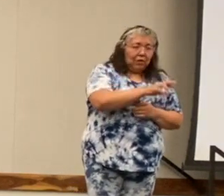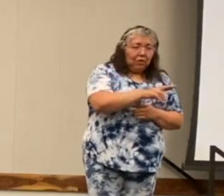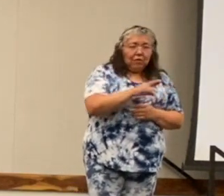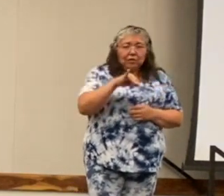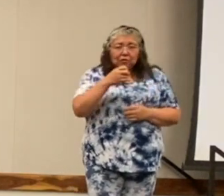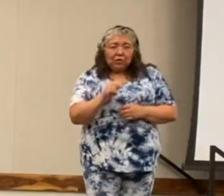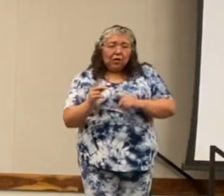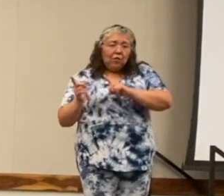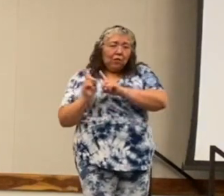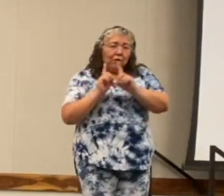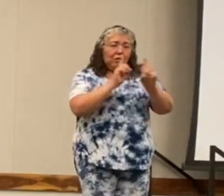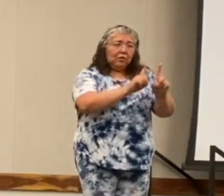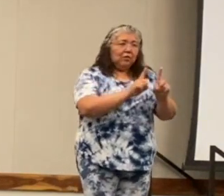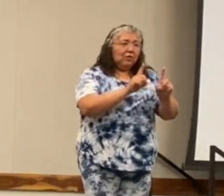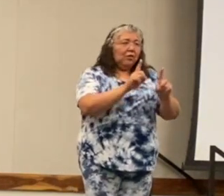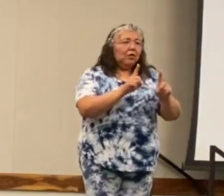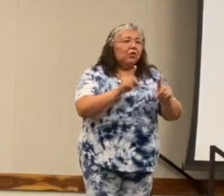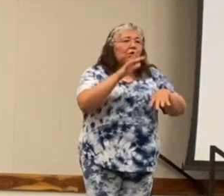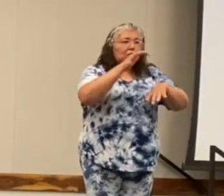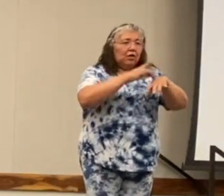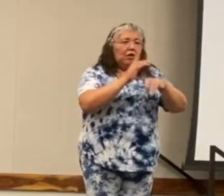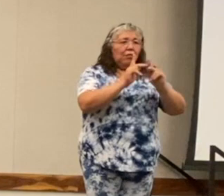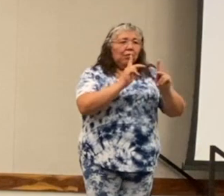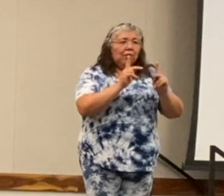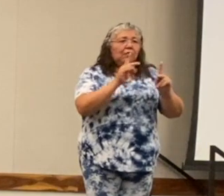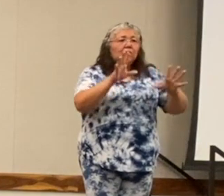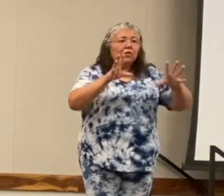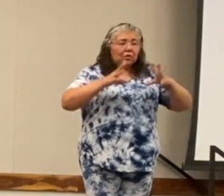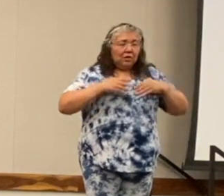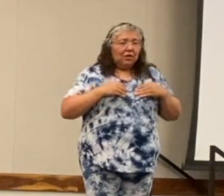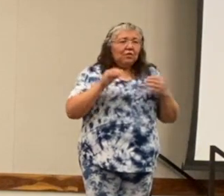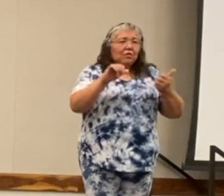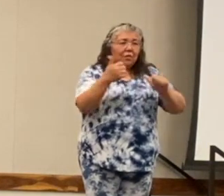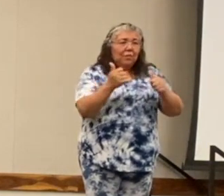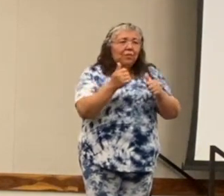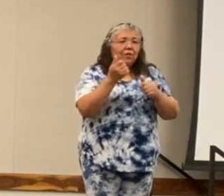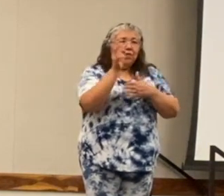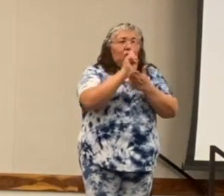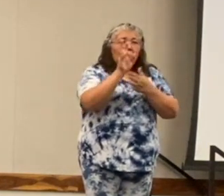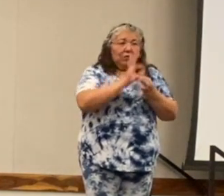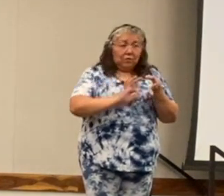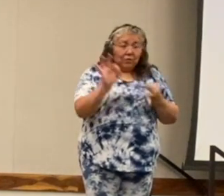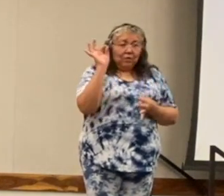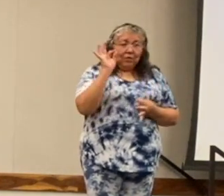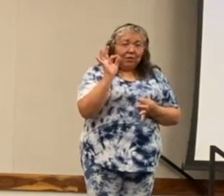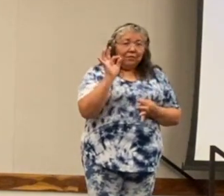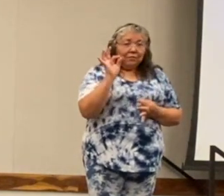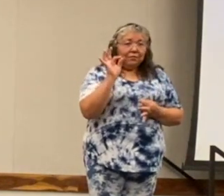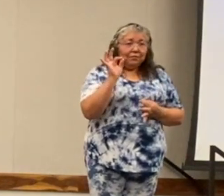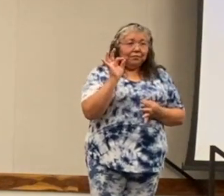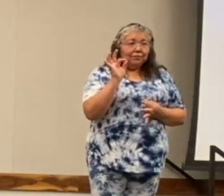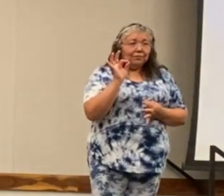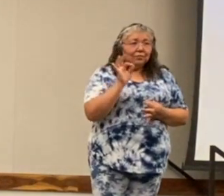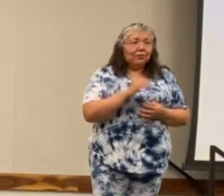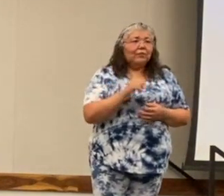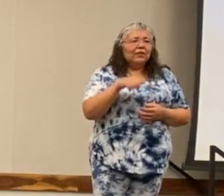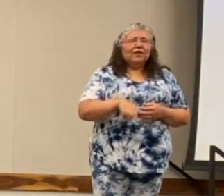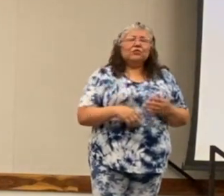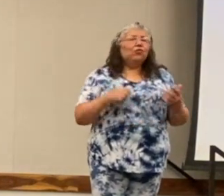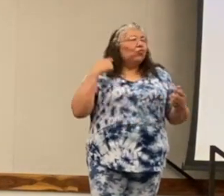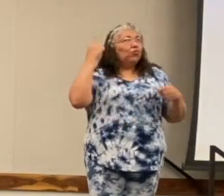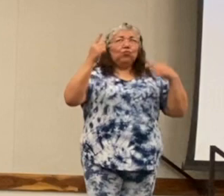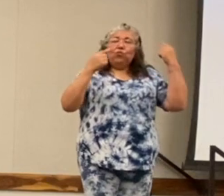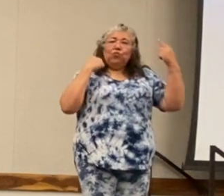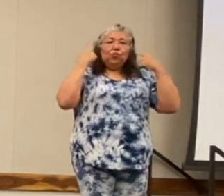Samaria to lay hands on people there to receive the baptism of the Holy Spirit. And it's just going nuts. It's